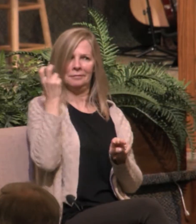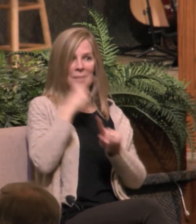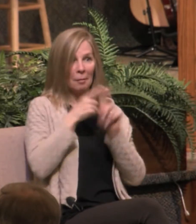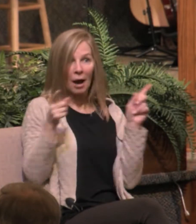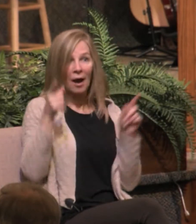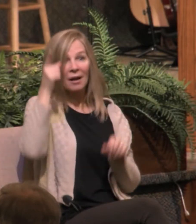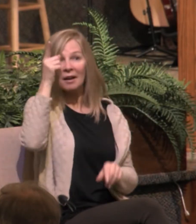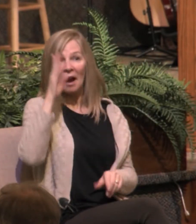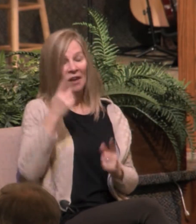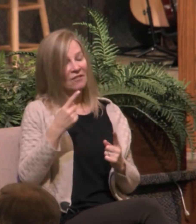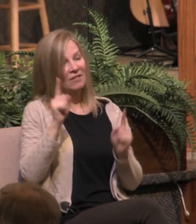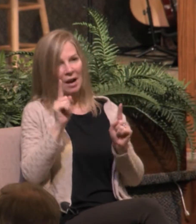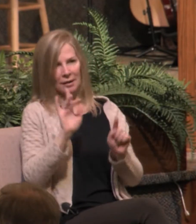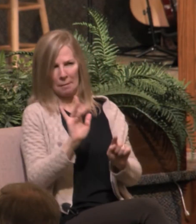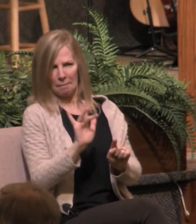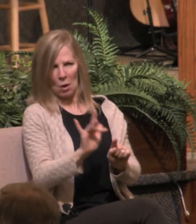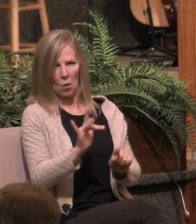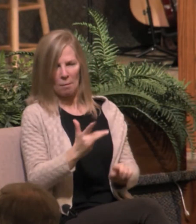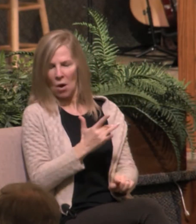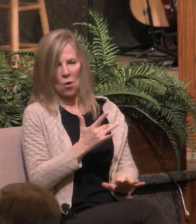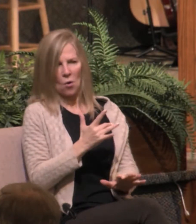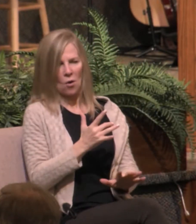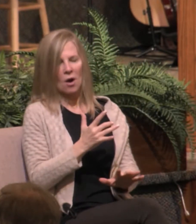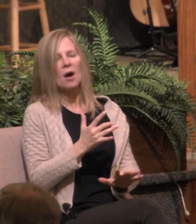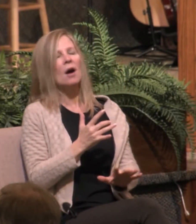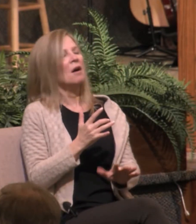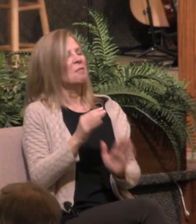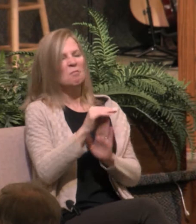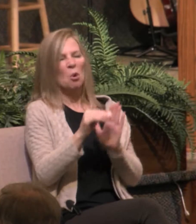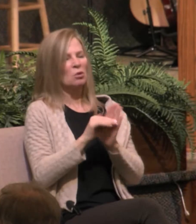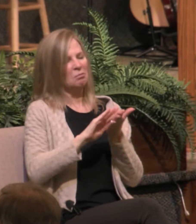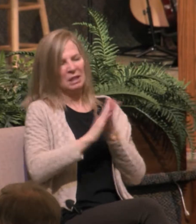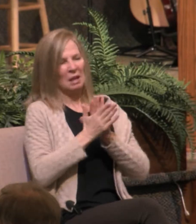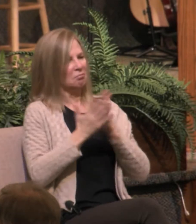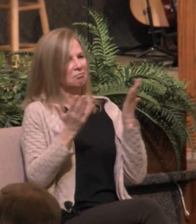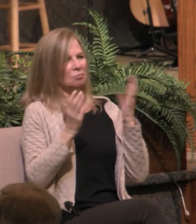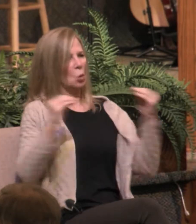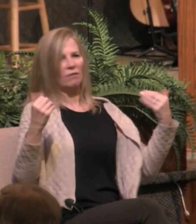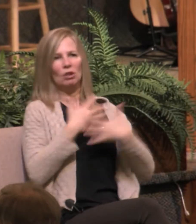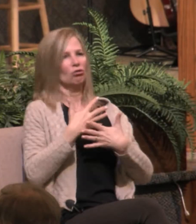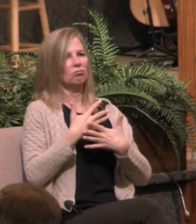once God got a hold of his life, Moses became fearless.